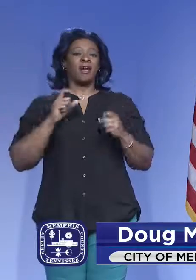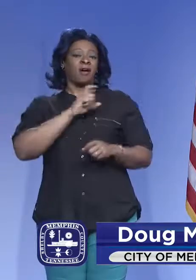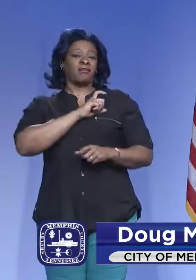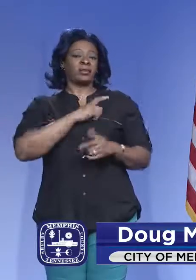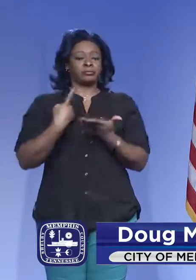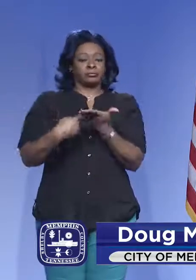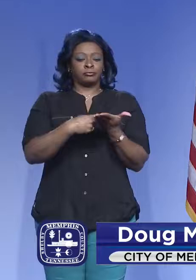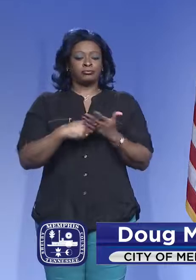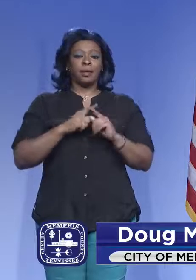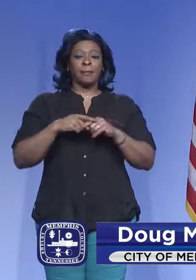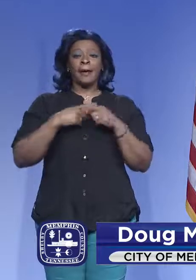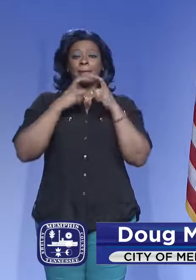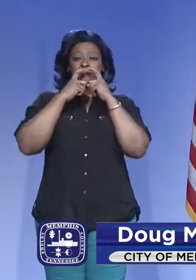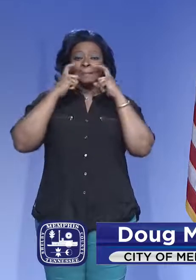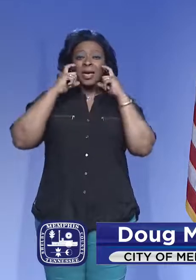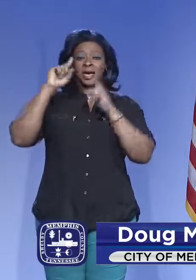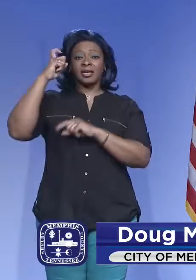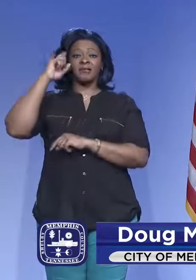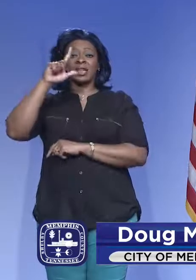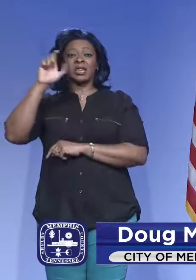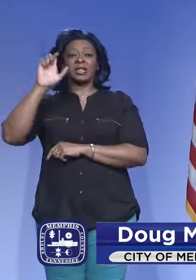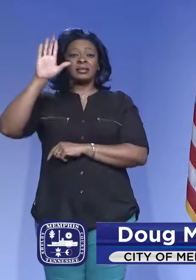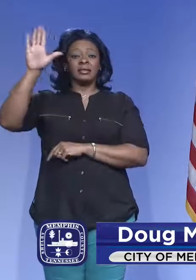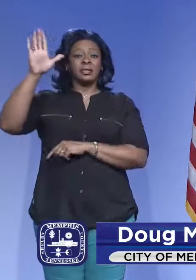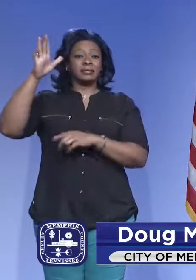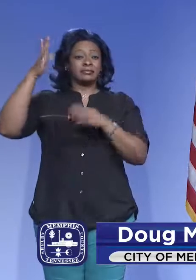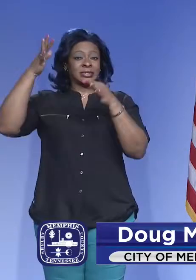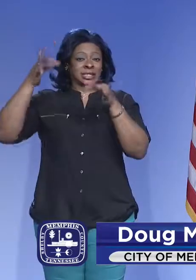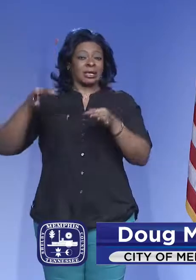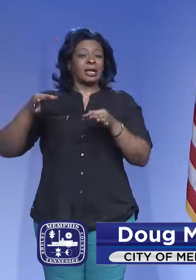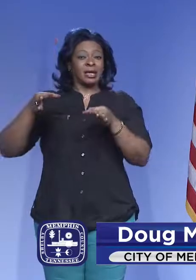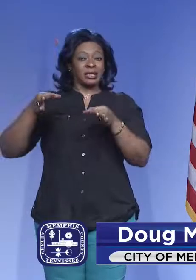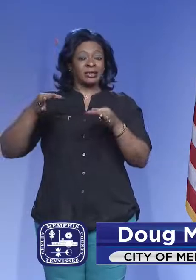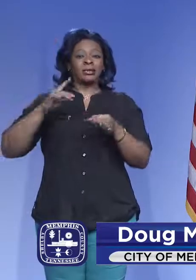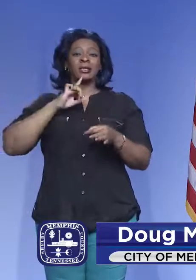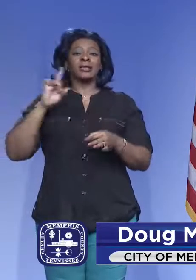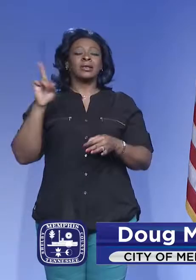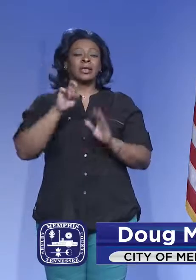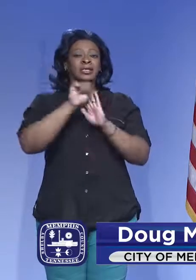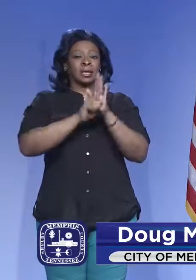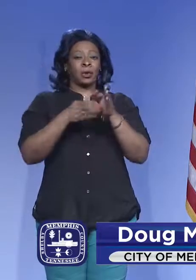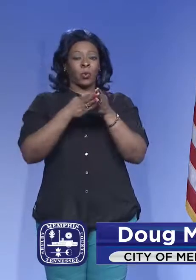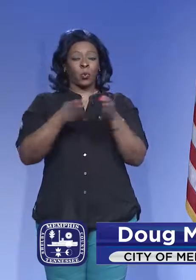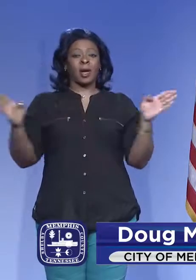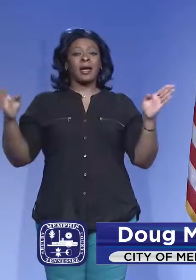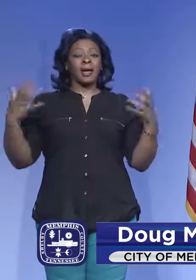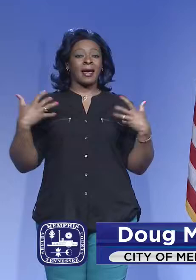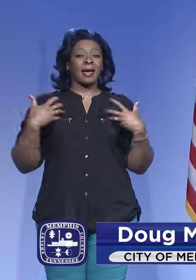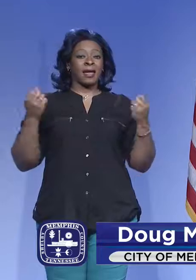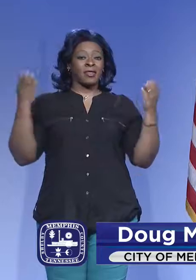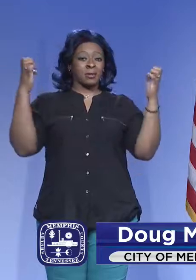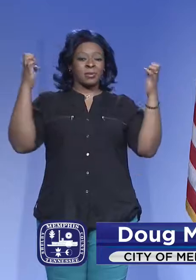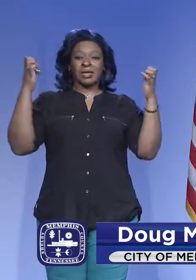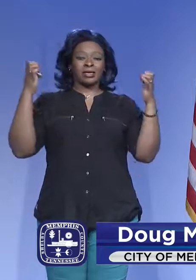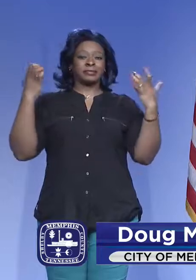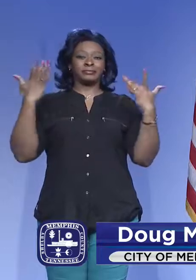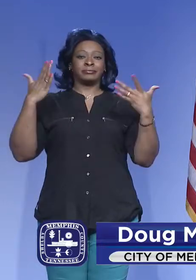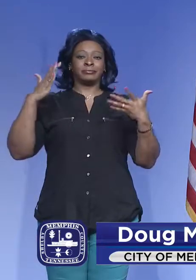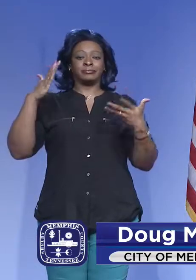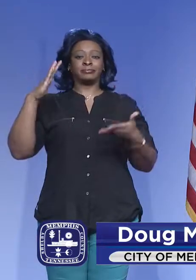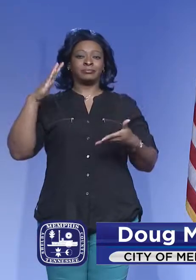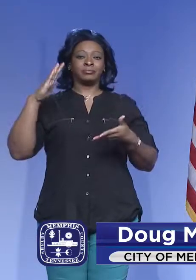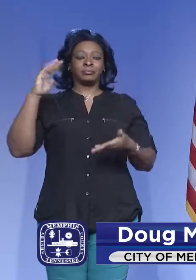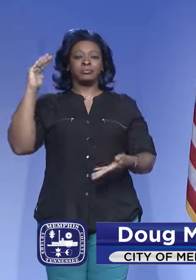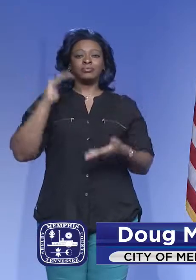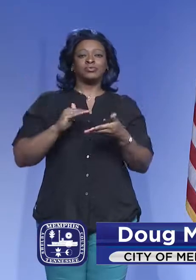talking about masks. Governor Lee essentially declared that the statewide public health emergency was lifted, and